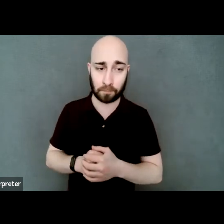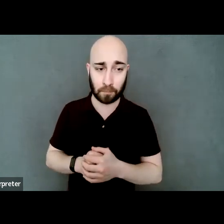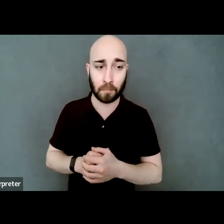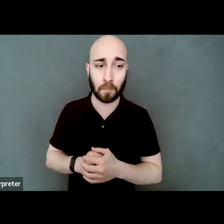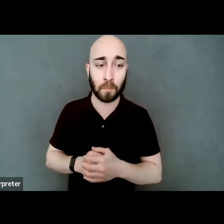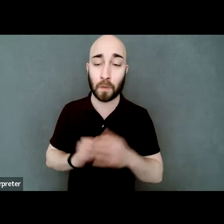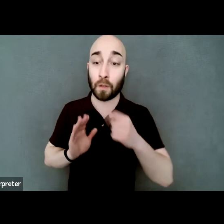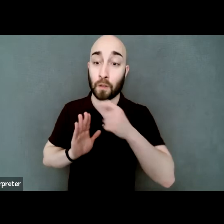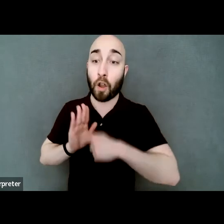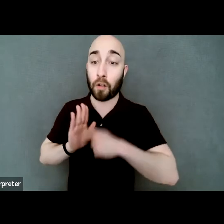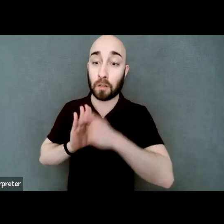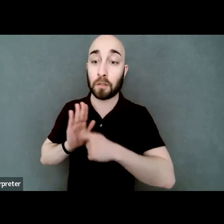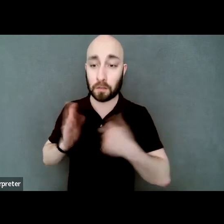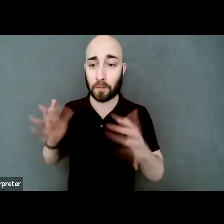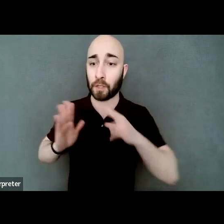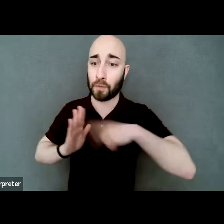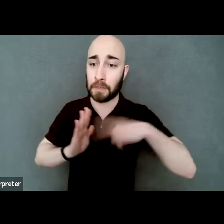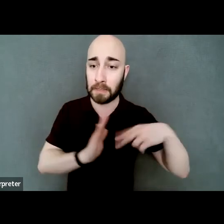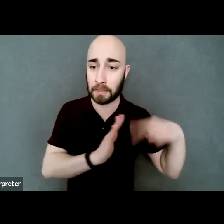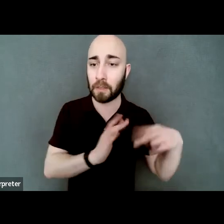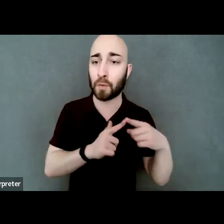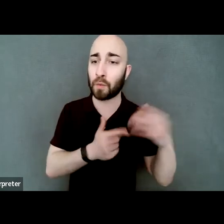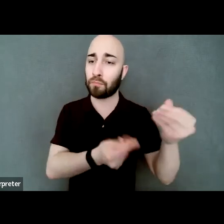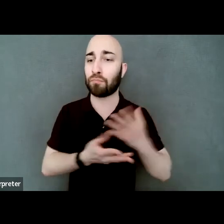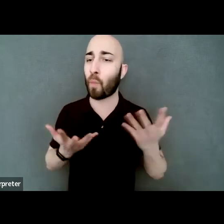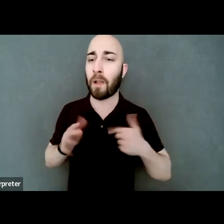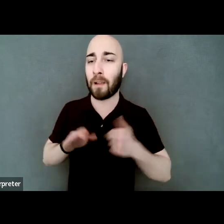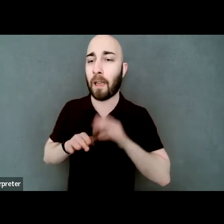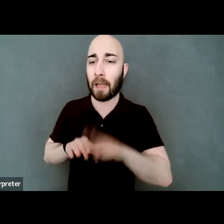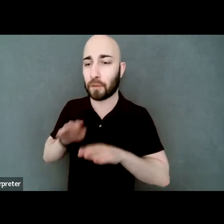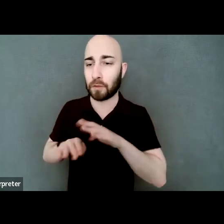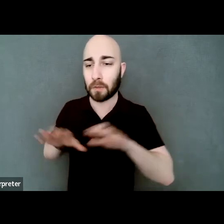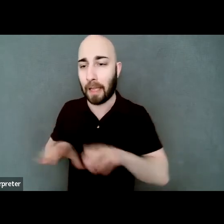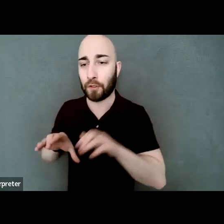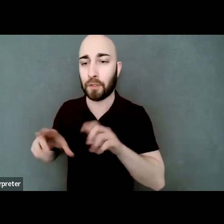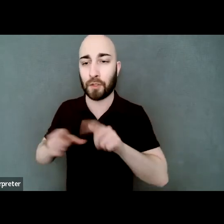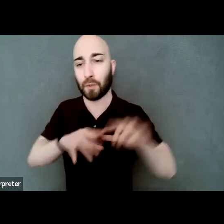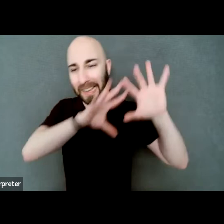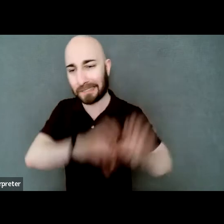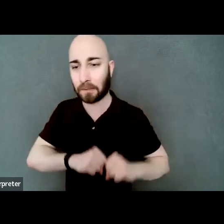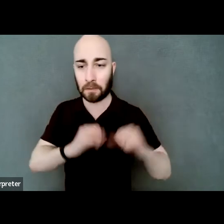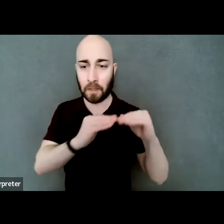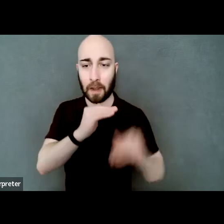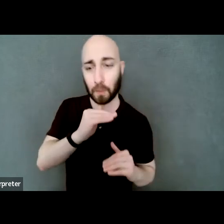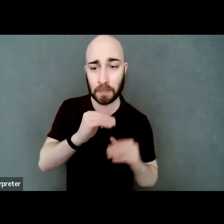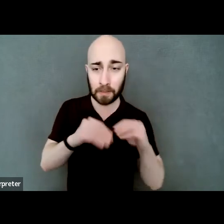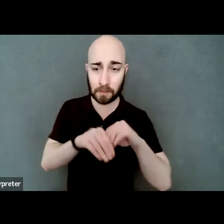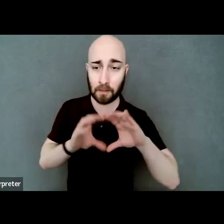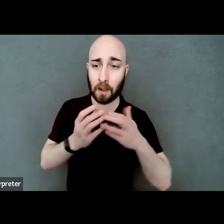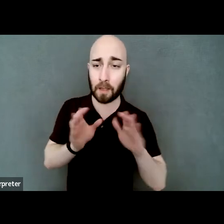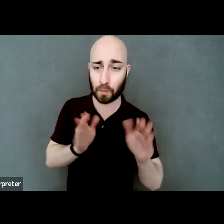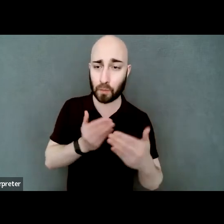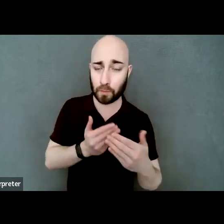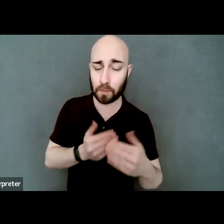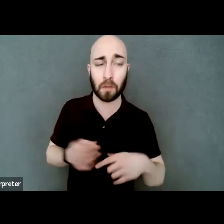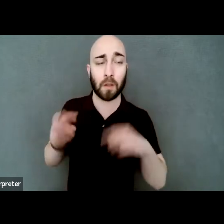these articles to inform what actions we would take to dismantle those inequities in our classes, in our